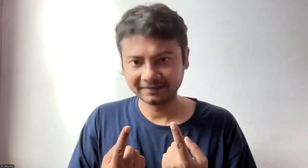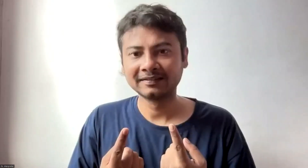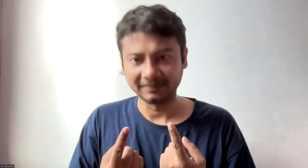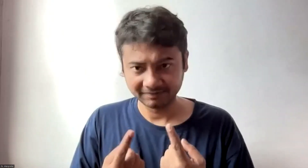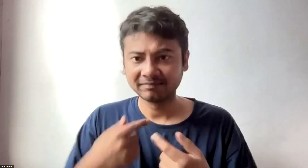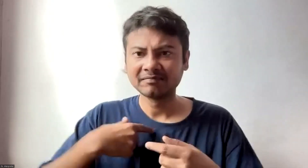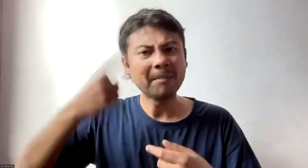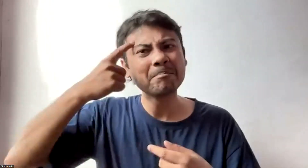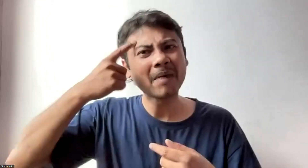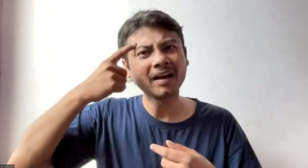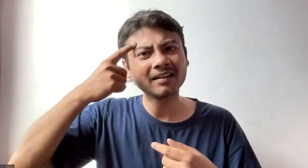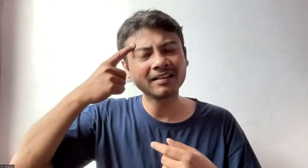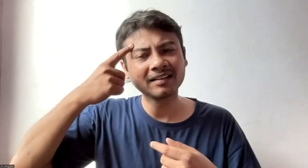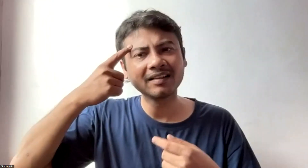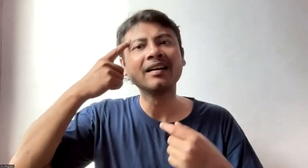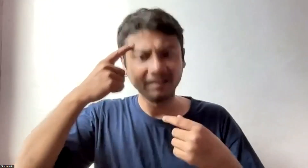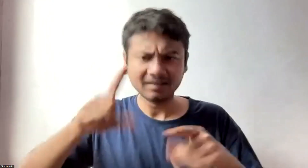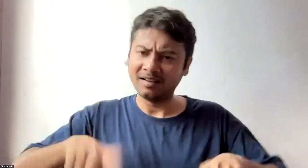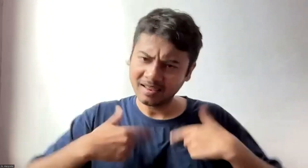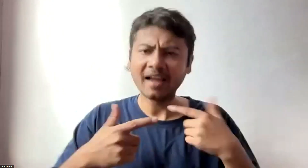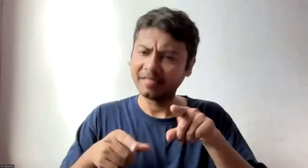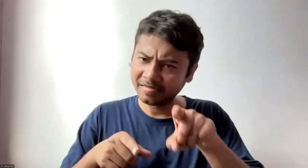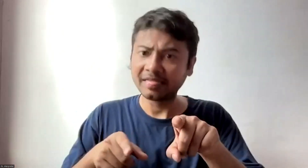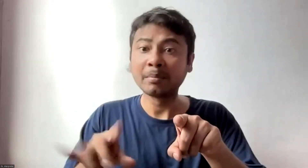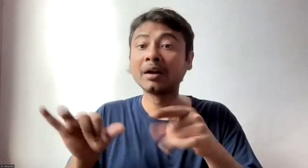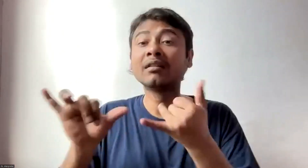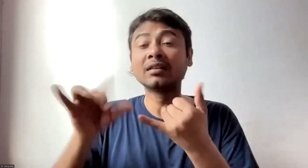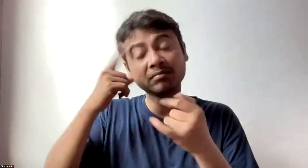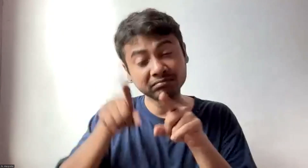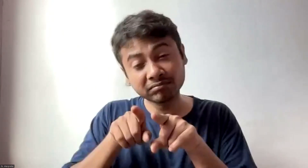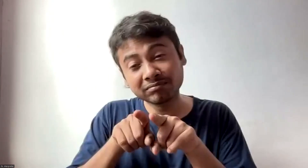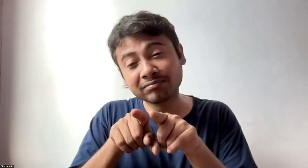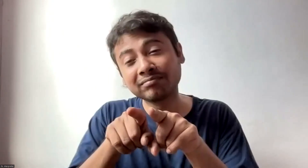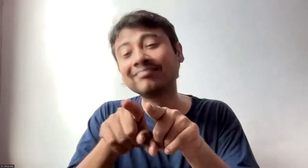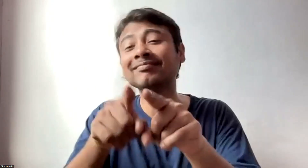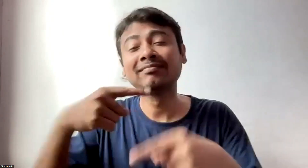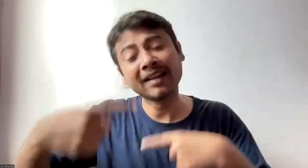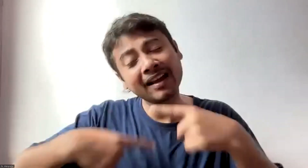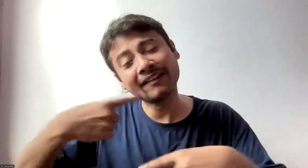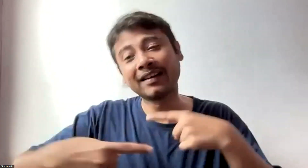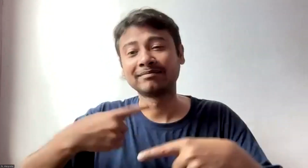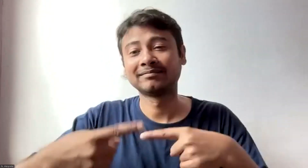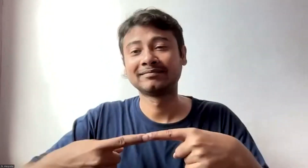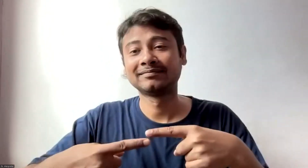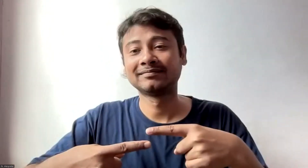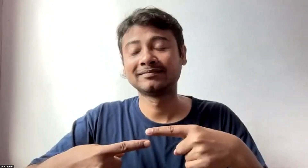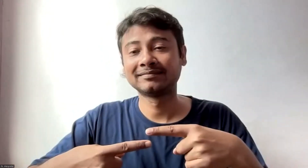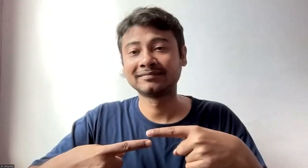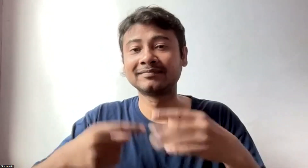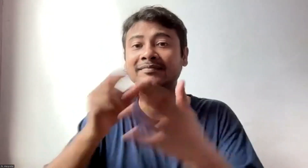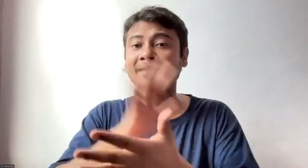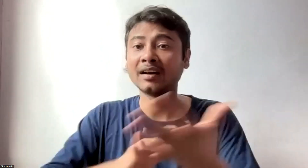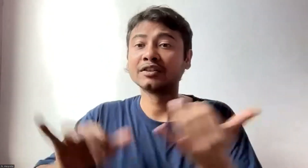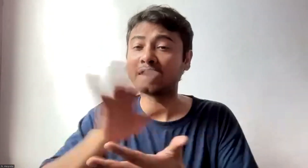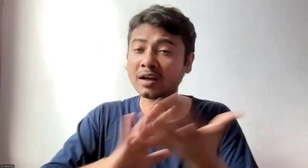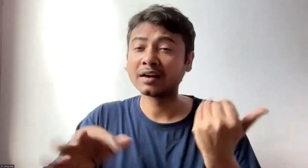you try to serve and please Krishna, you chant the Hare Krishna Maha Mantra. then naturally, very easily, you